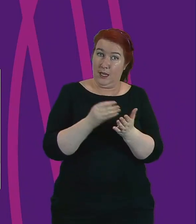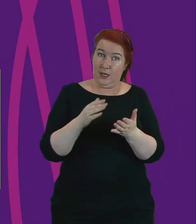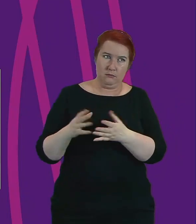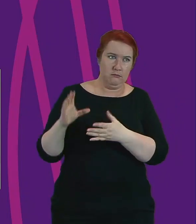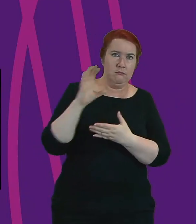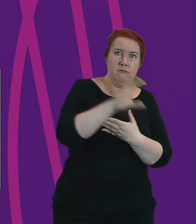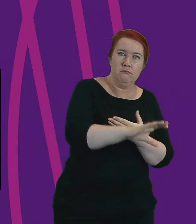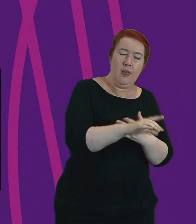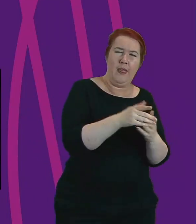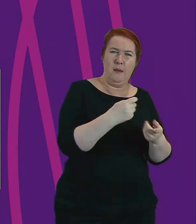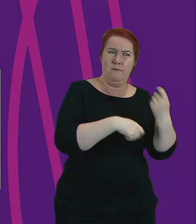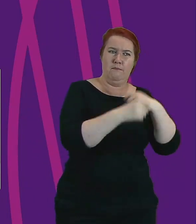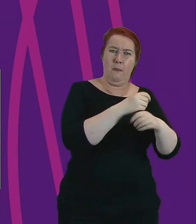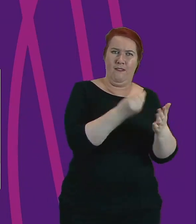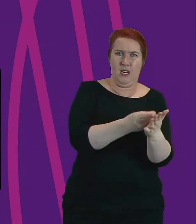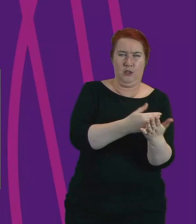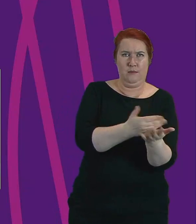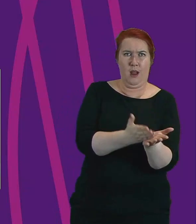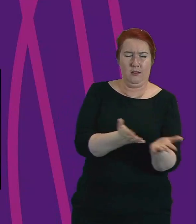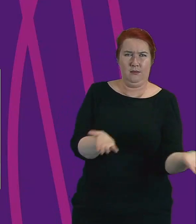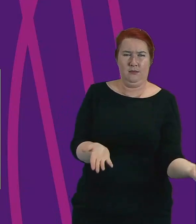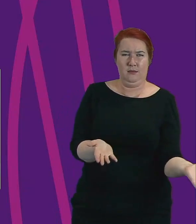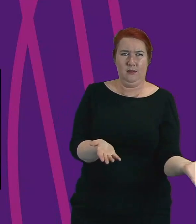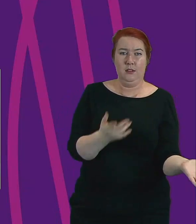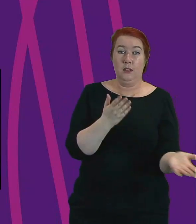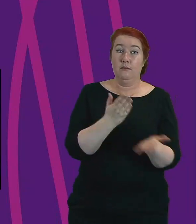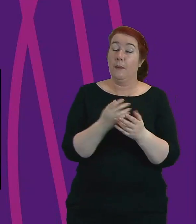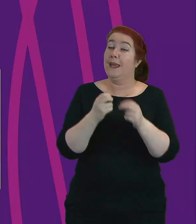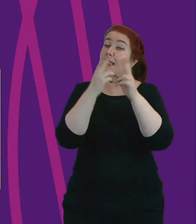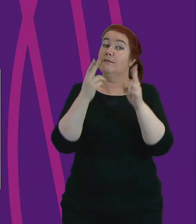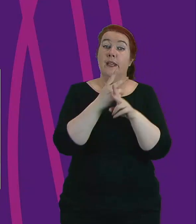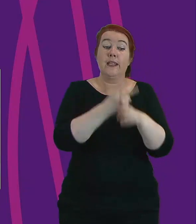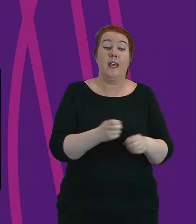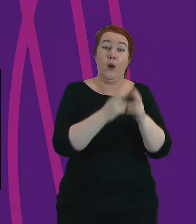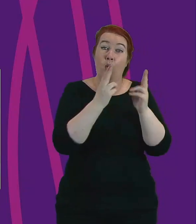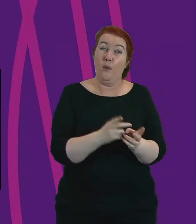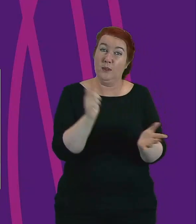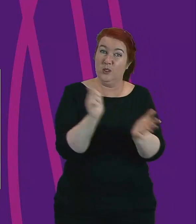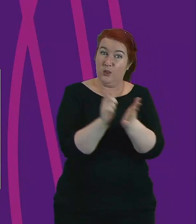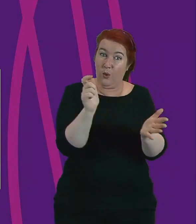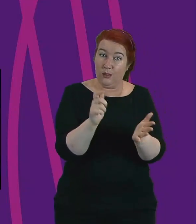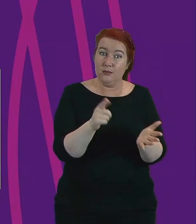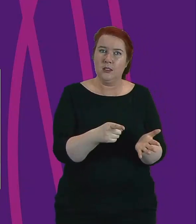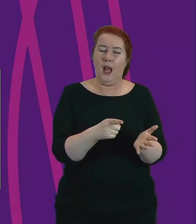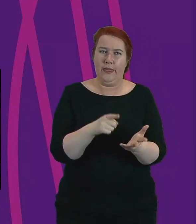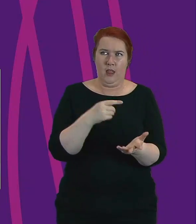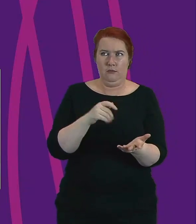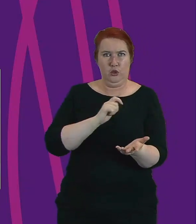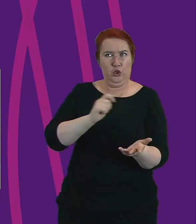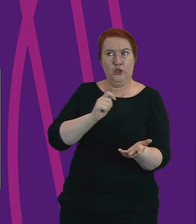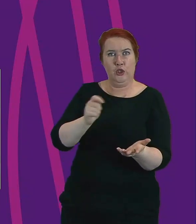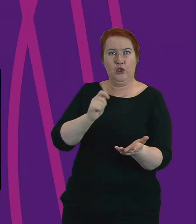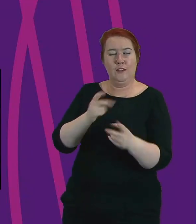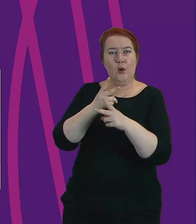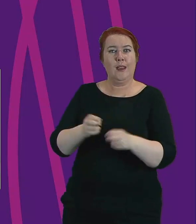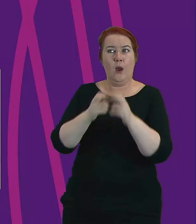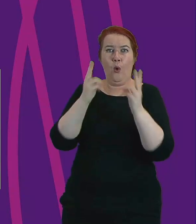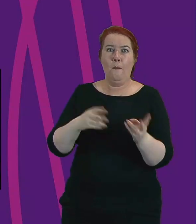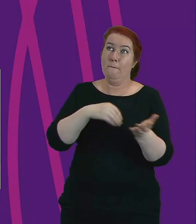sector, particularly when care homes are sold, with care home fees being extracted for profit and paying for the